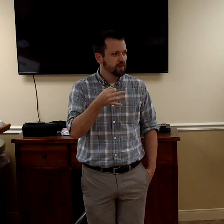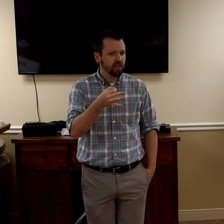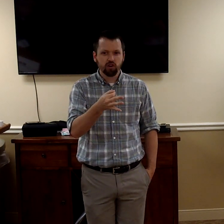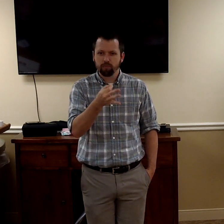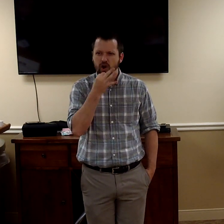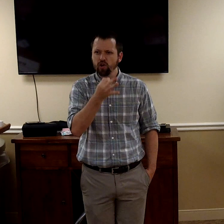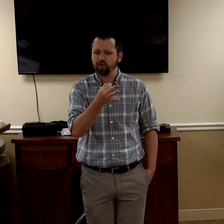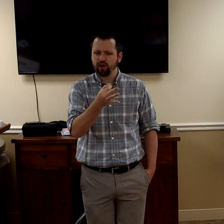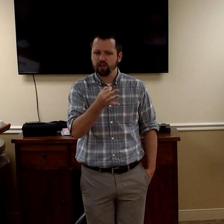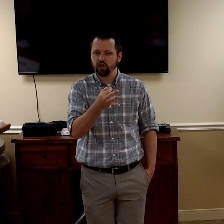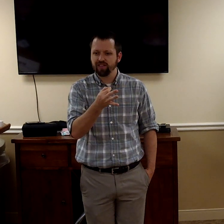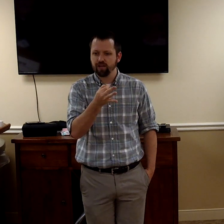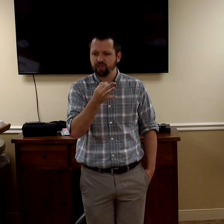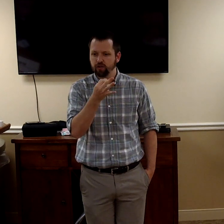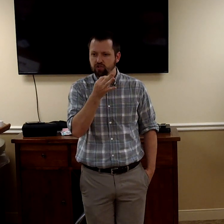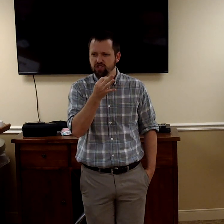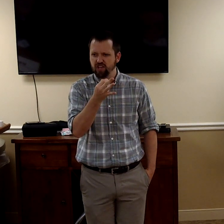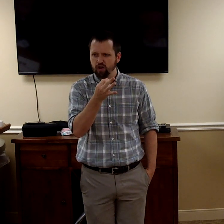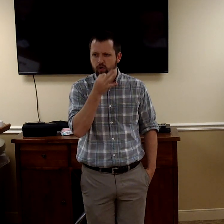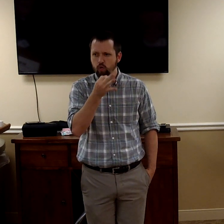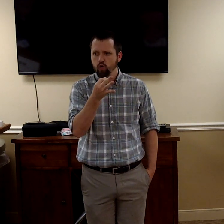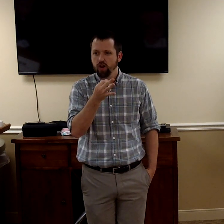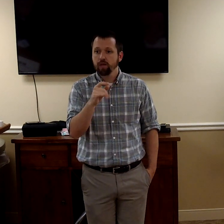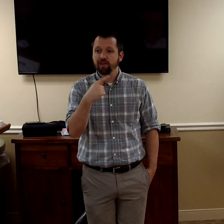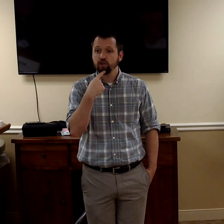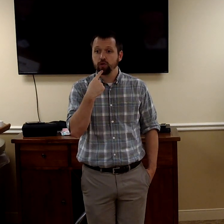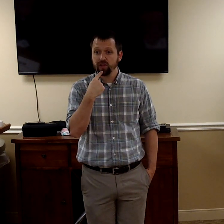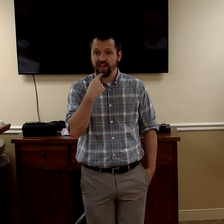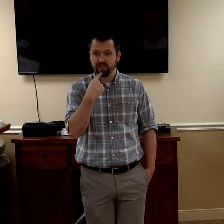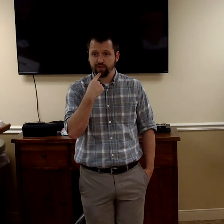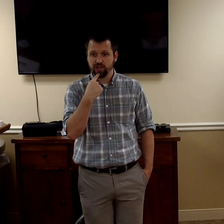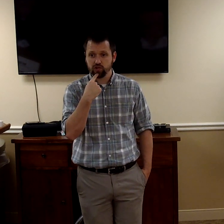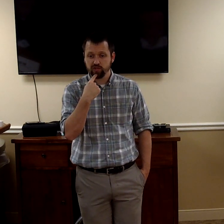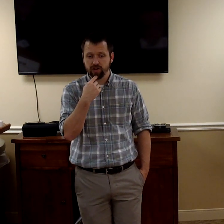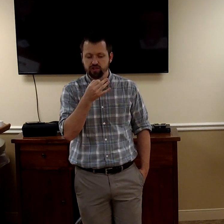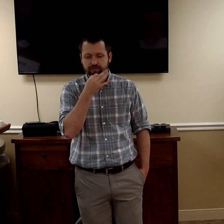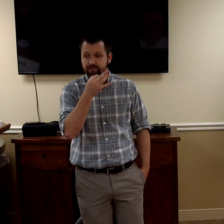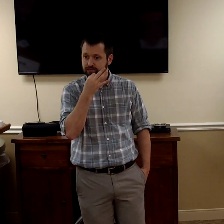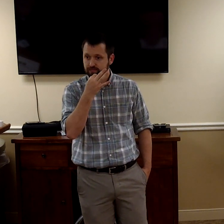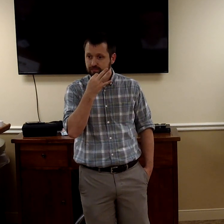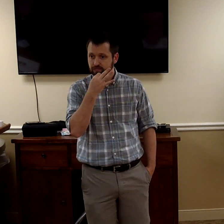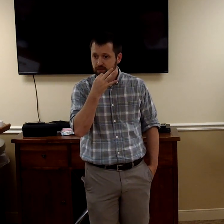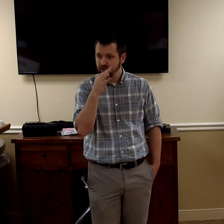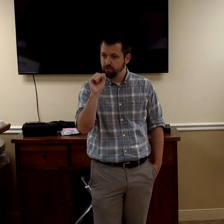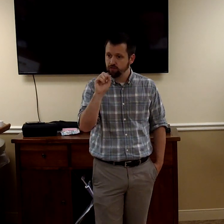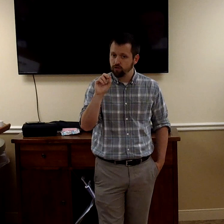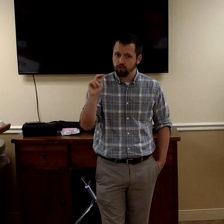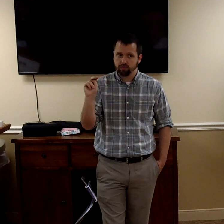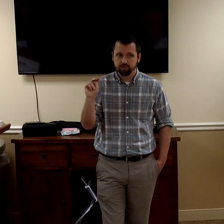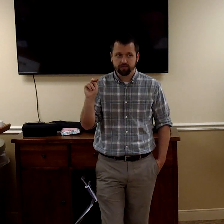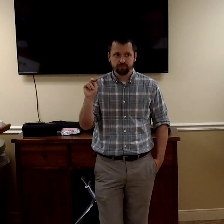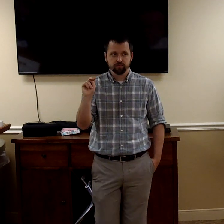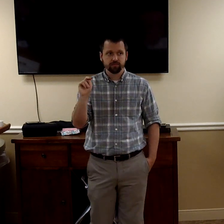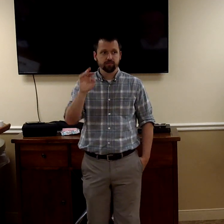You're a pro. You're very good at something. You're skilled. But if you do it without the facial expression, it means soon. It's